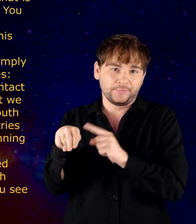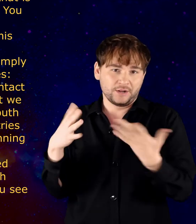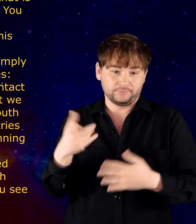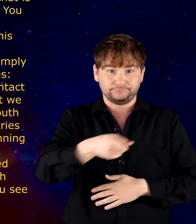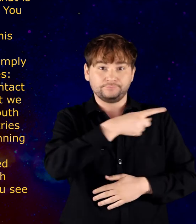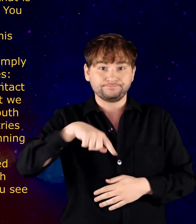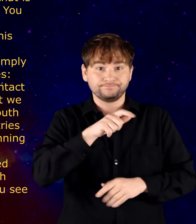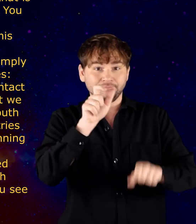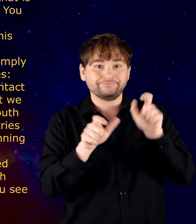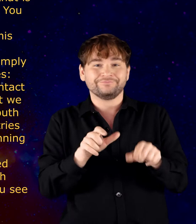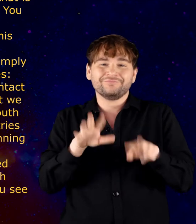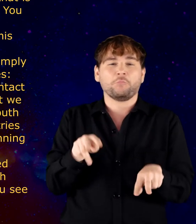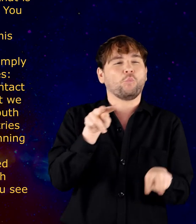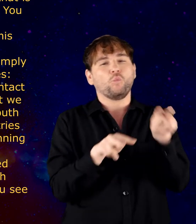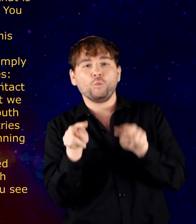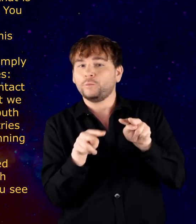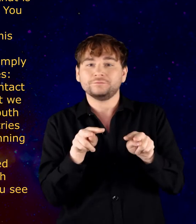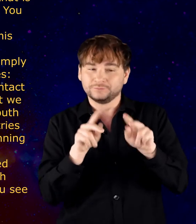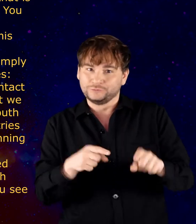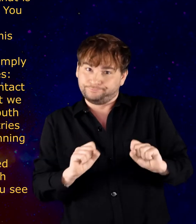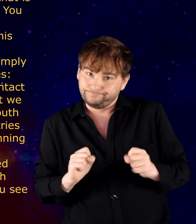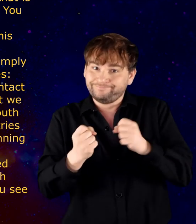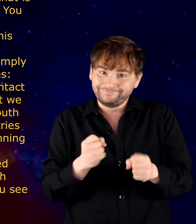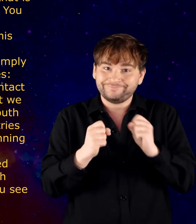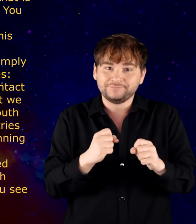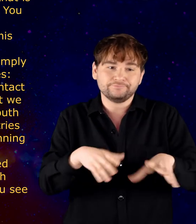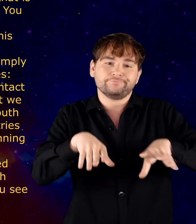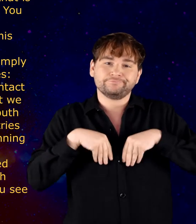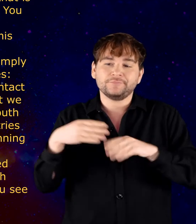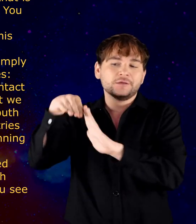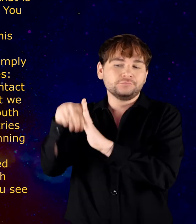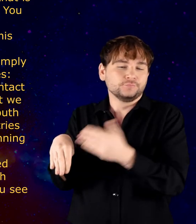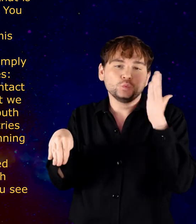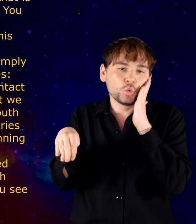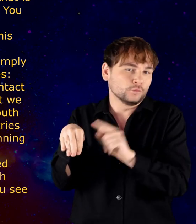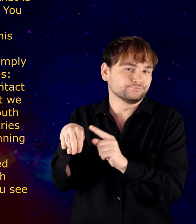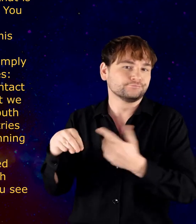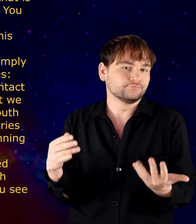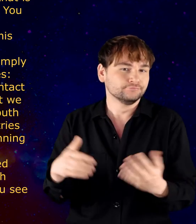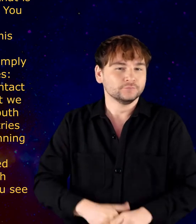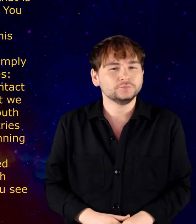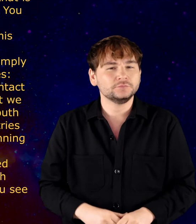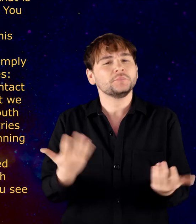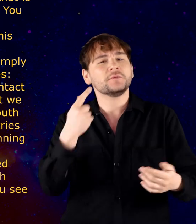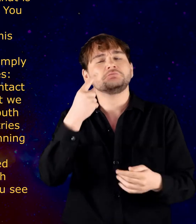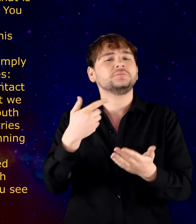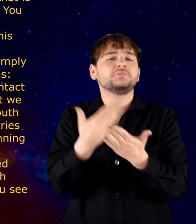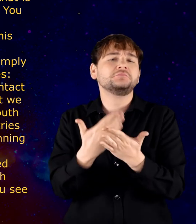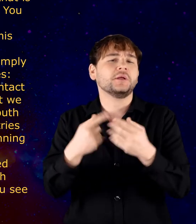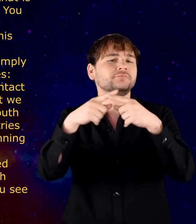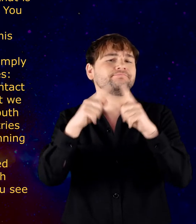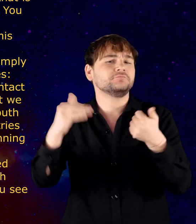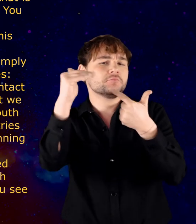We simply had to react. I think in the whole set of measures, keeping a